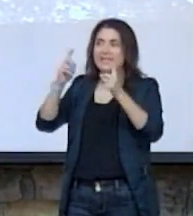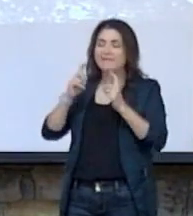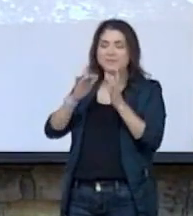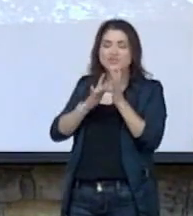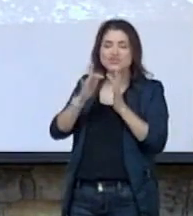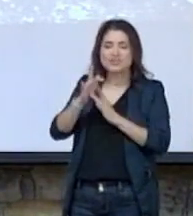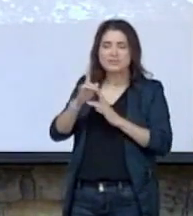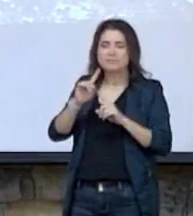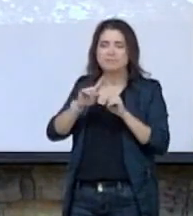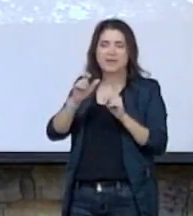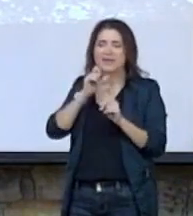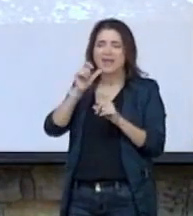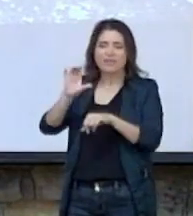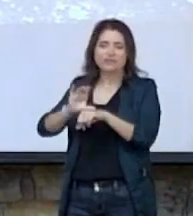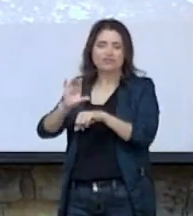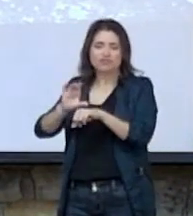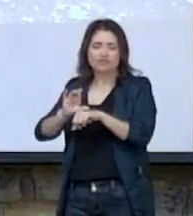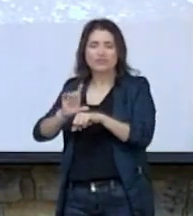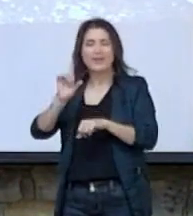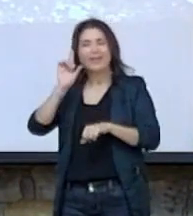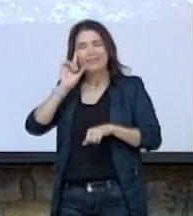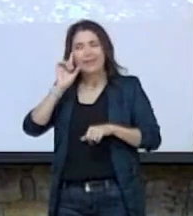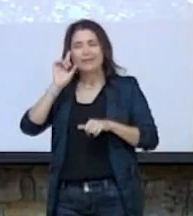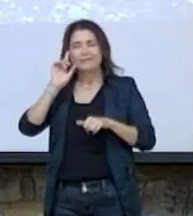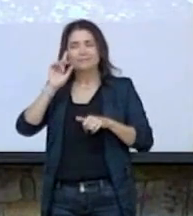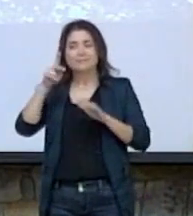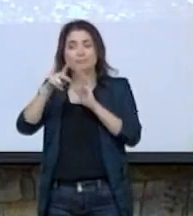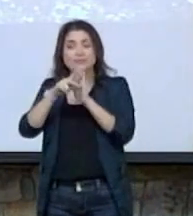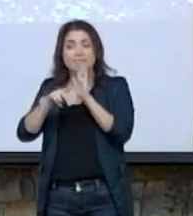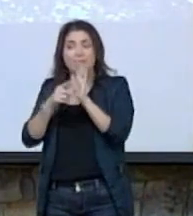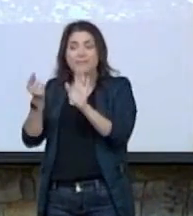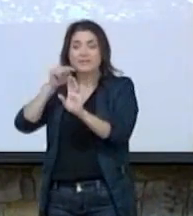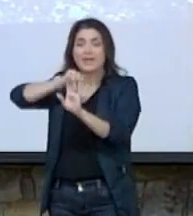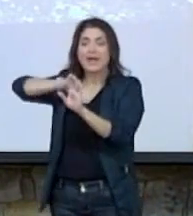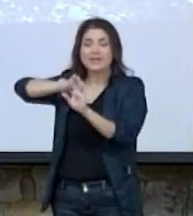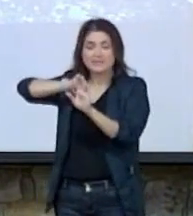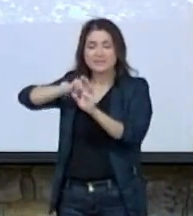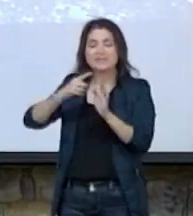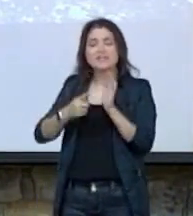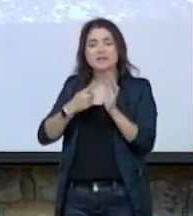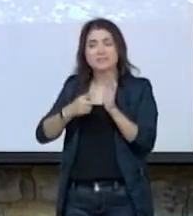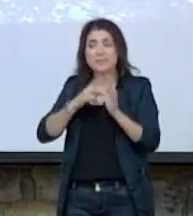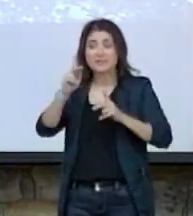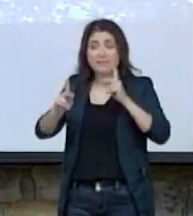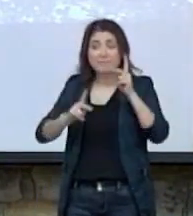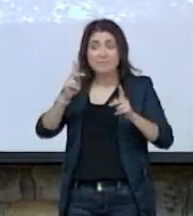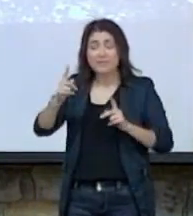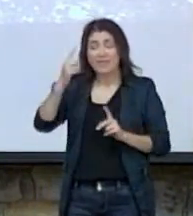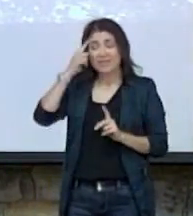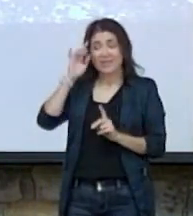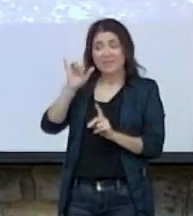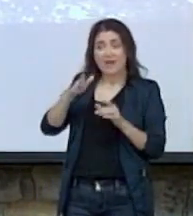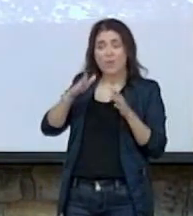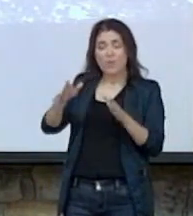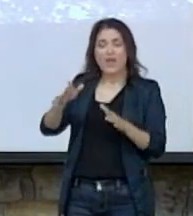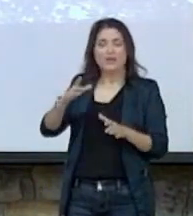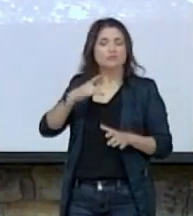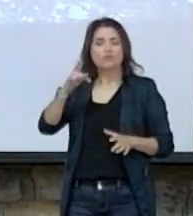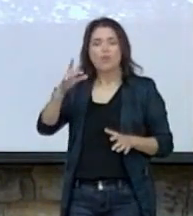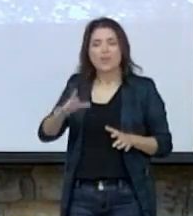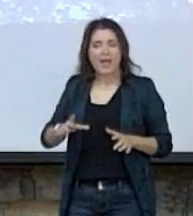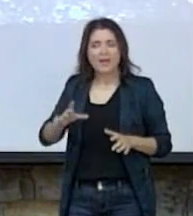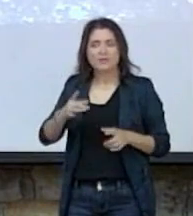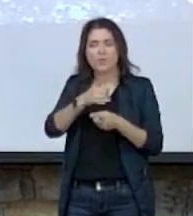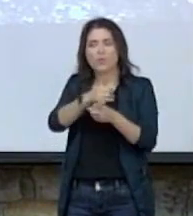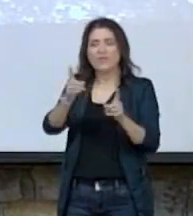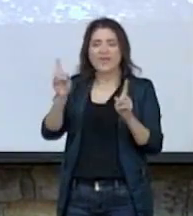principle behind it was, I think, a little bit of this. I think sometimes the people that think that way don't like what they consider